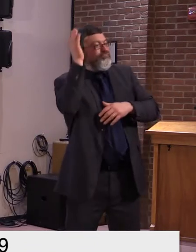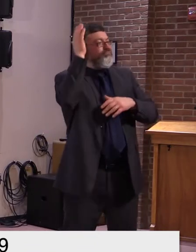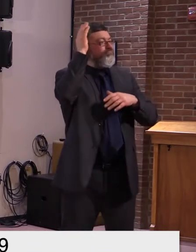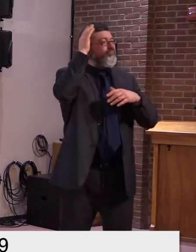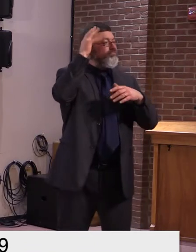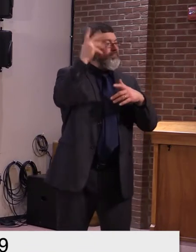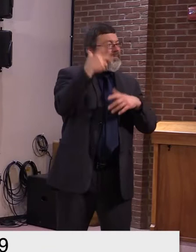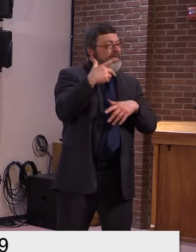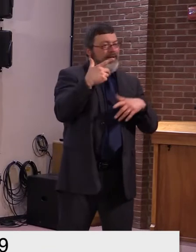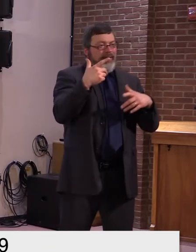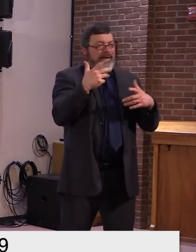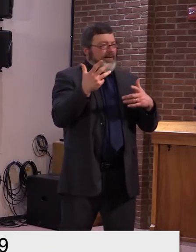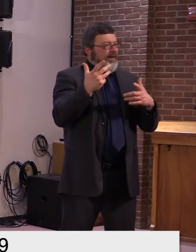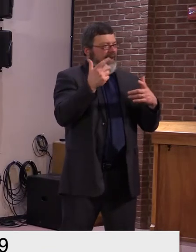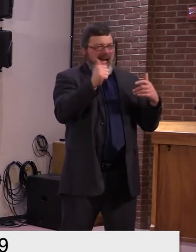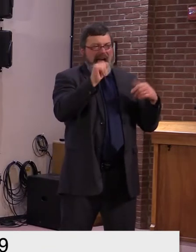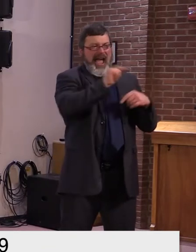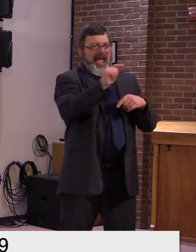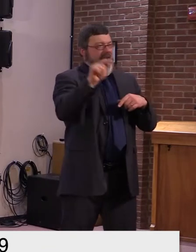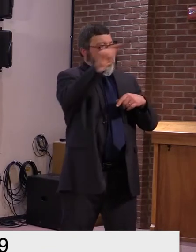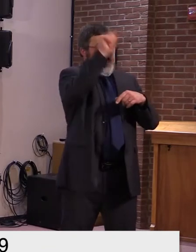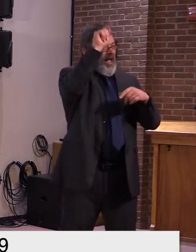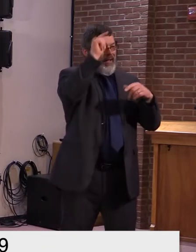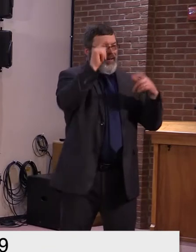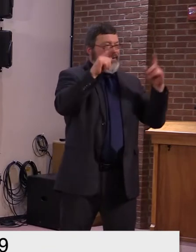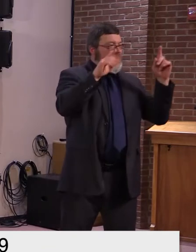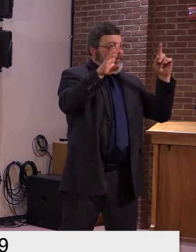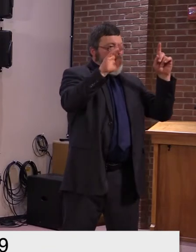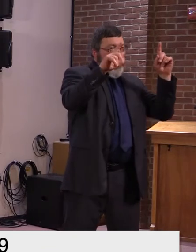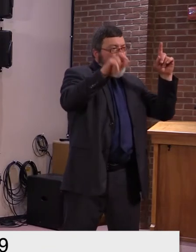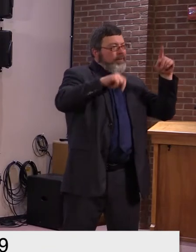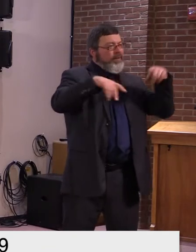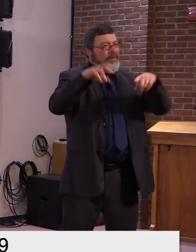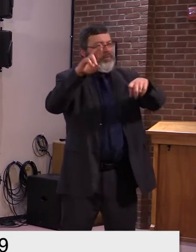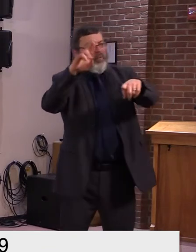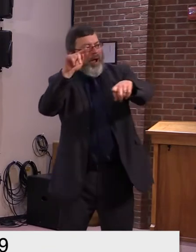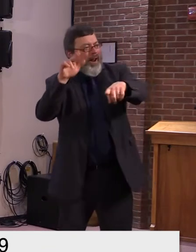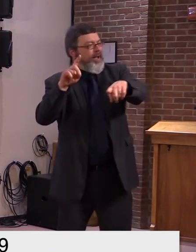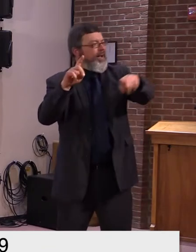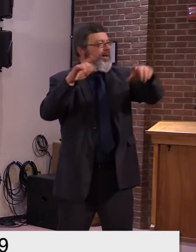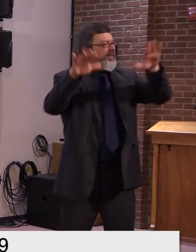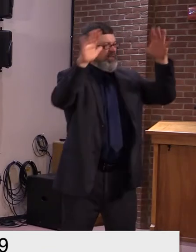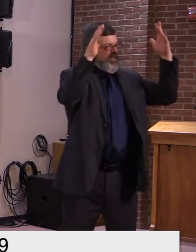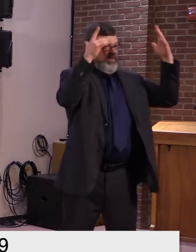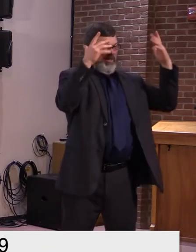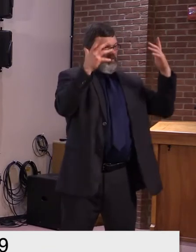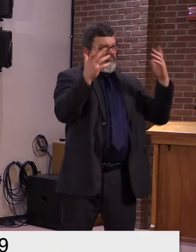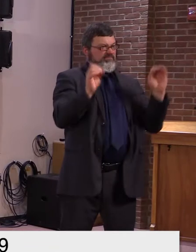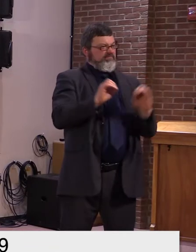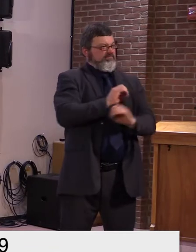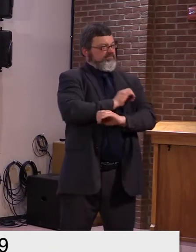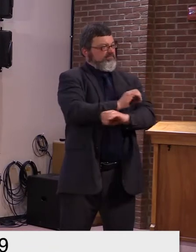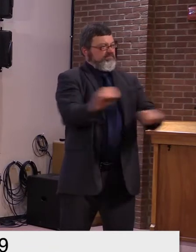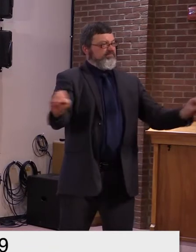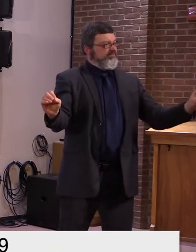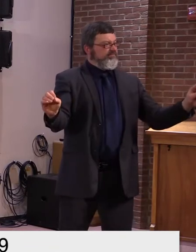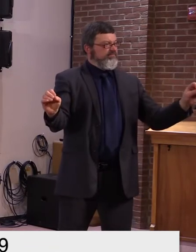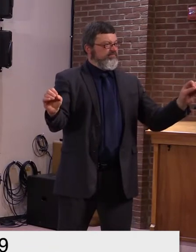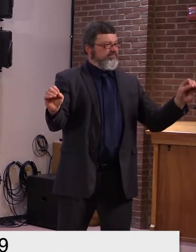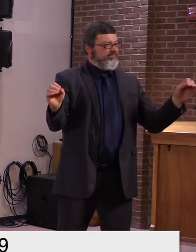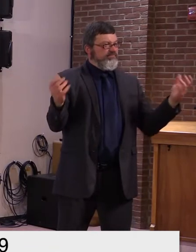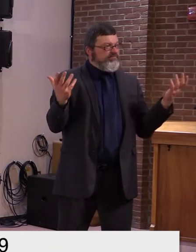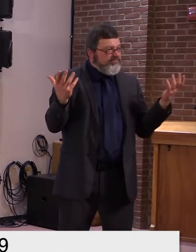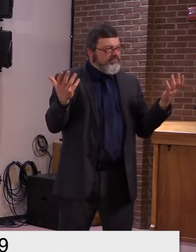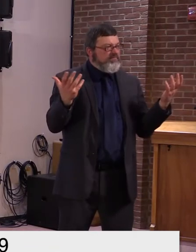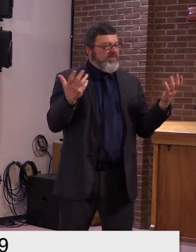Rutland, Paramount Theater, we need those to be there when we get to the other side, because they are so